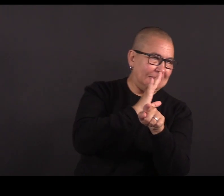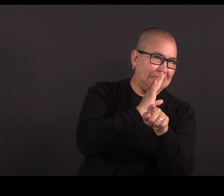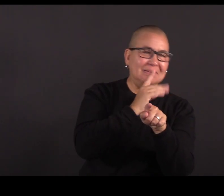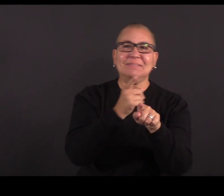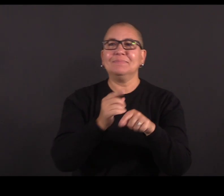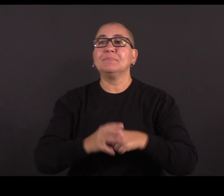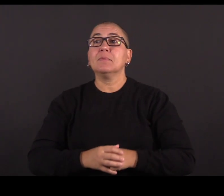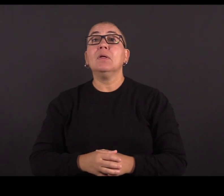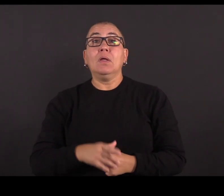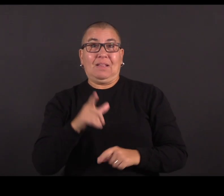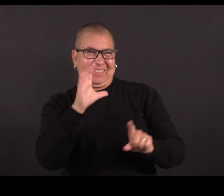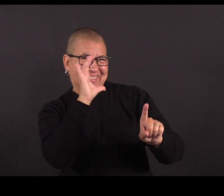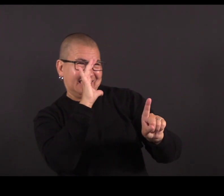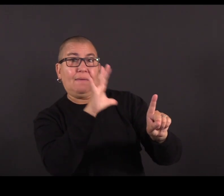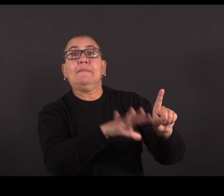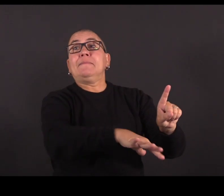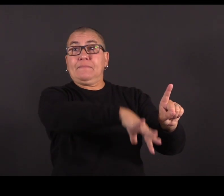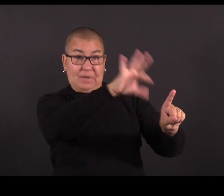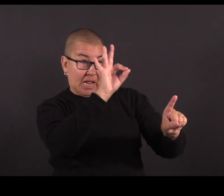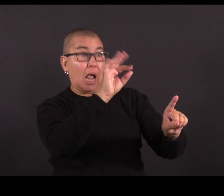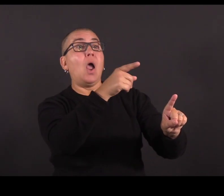housing provider for that unit.